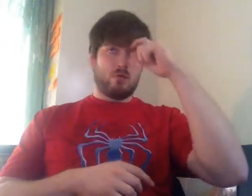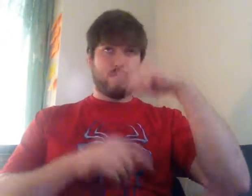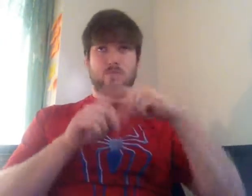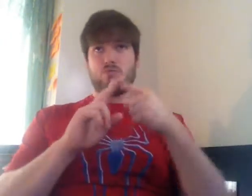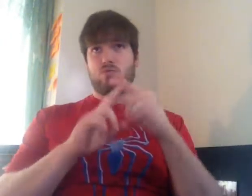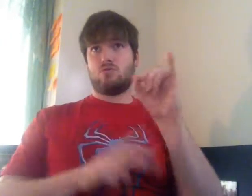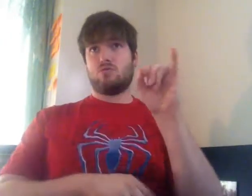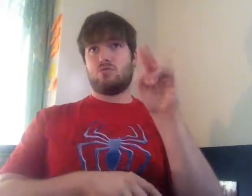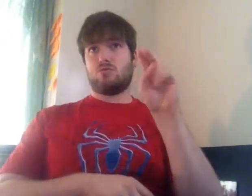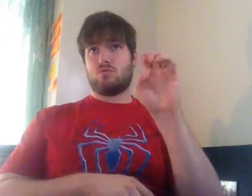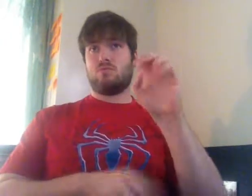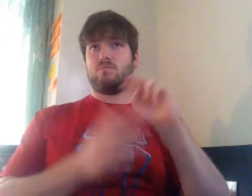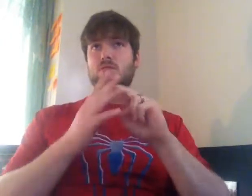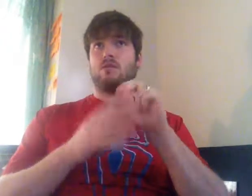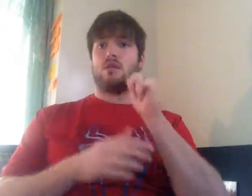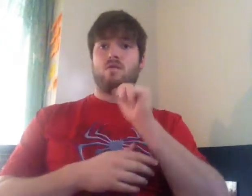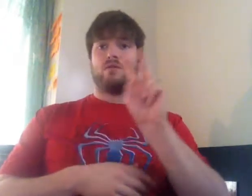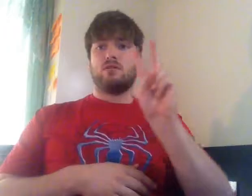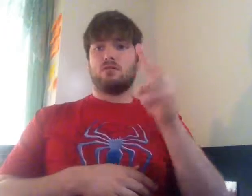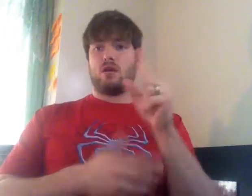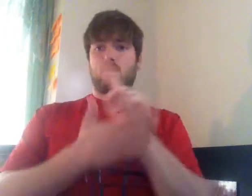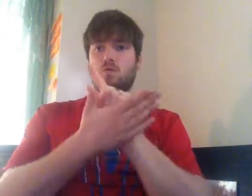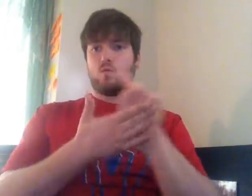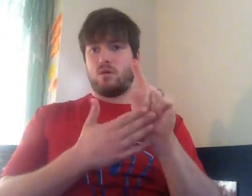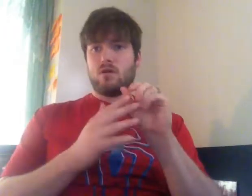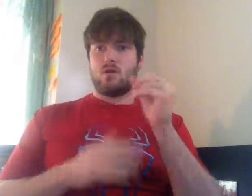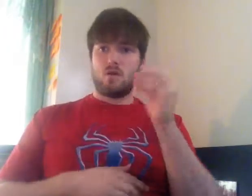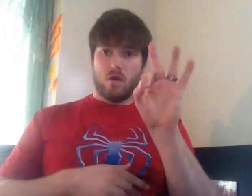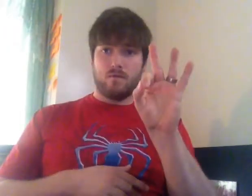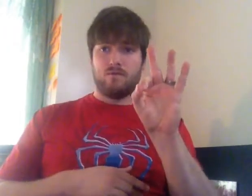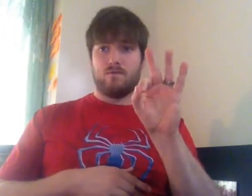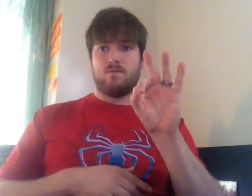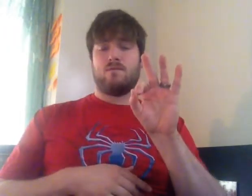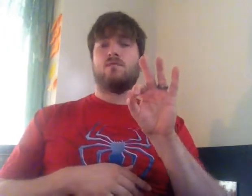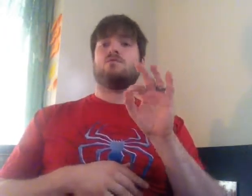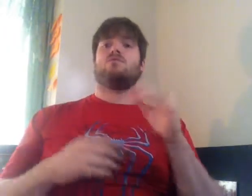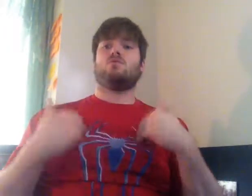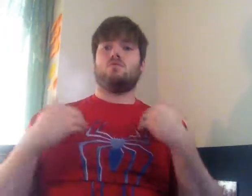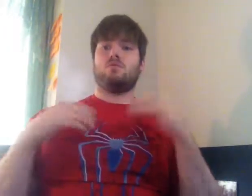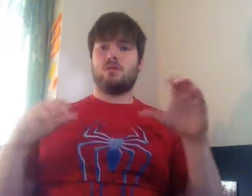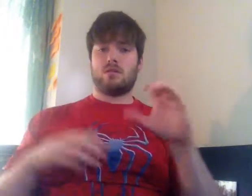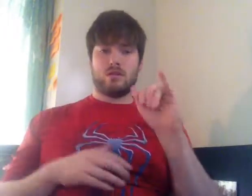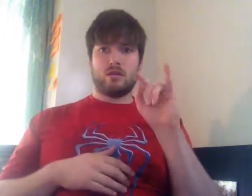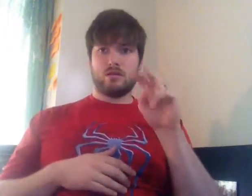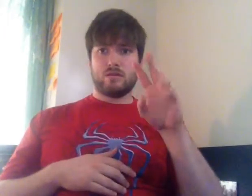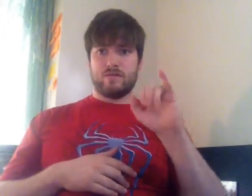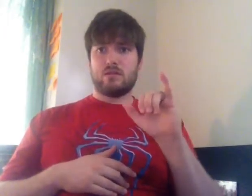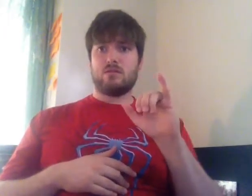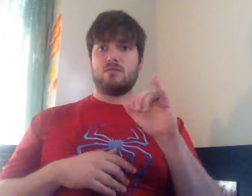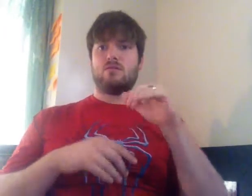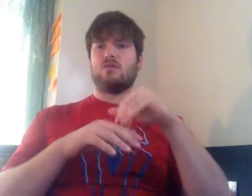moving northeast at 36. And also, I noticed this too. So now it's called post-tropical, meaning it doesn't really have any